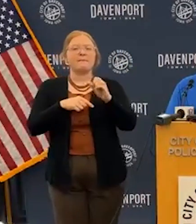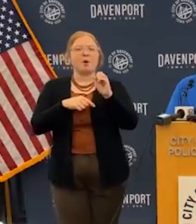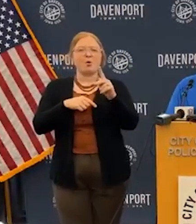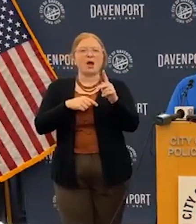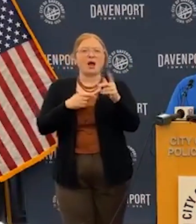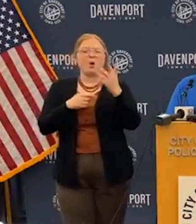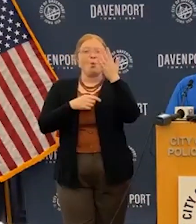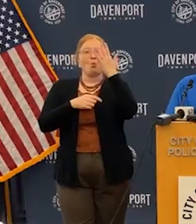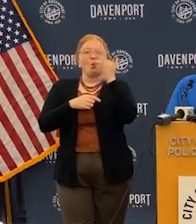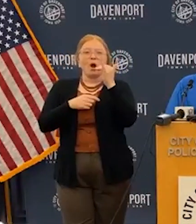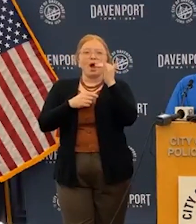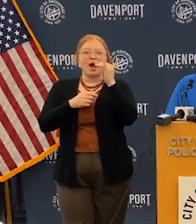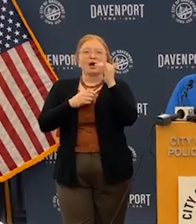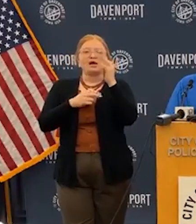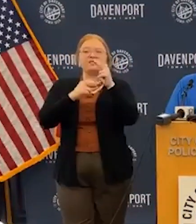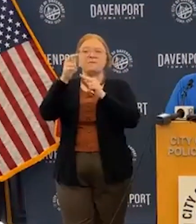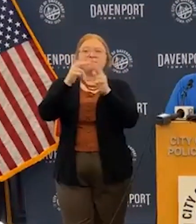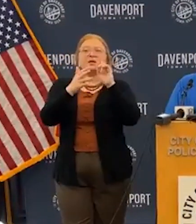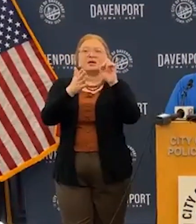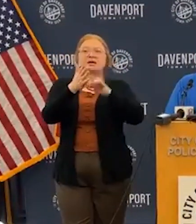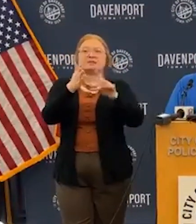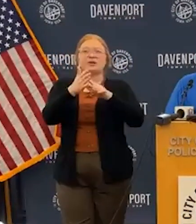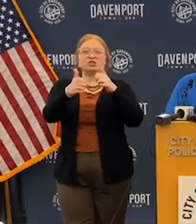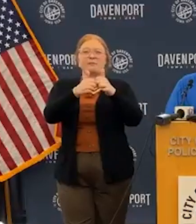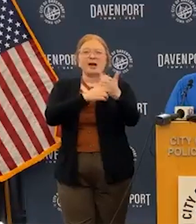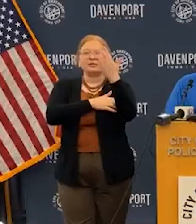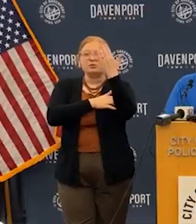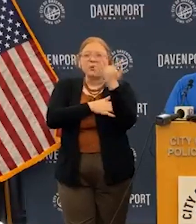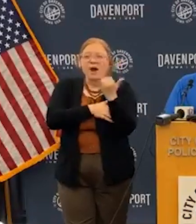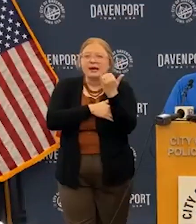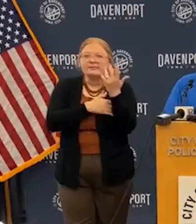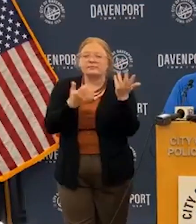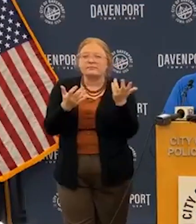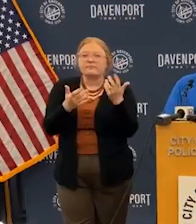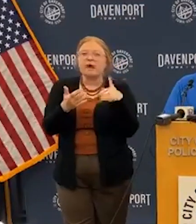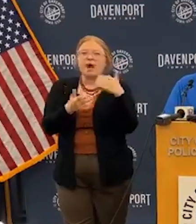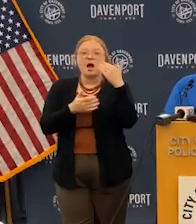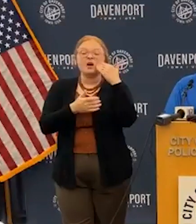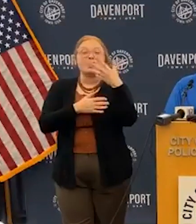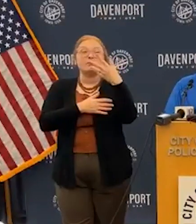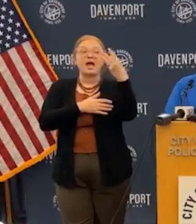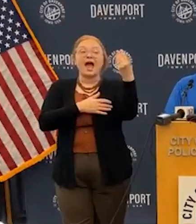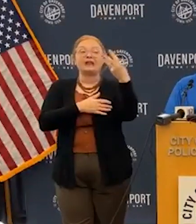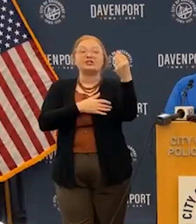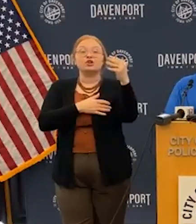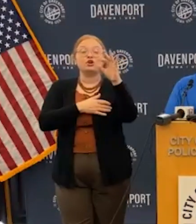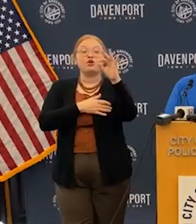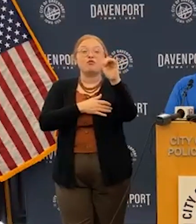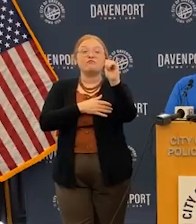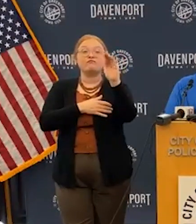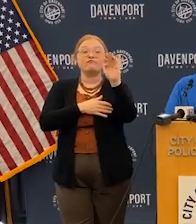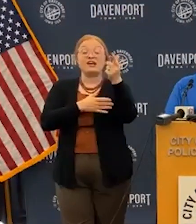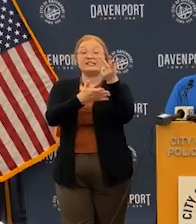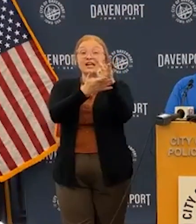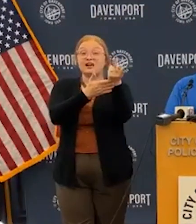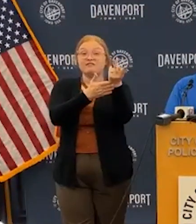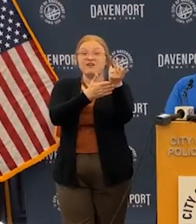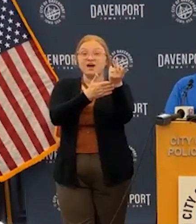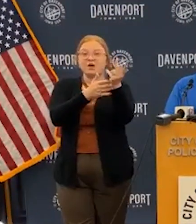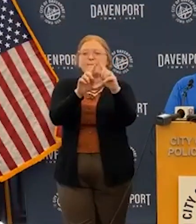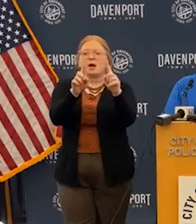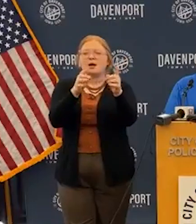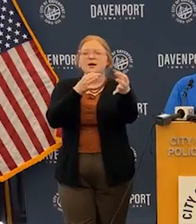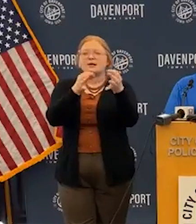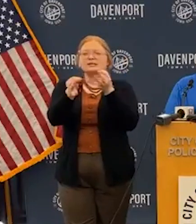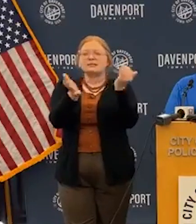it pass in the first place? I know the external facings had failed. Sure. And it was supposed to be incomplete. But walk us through that again. Looking at